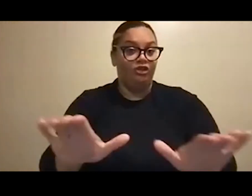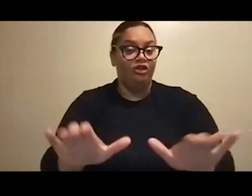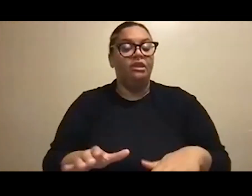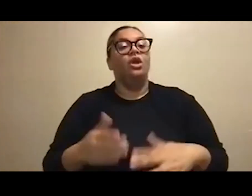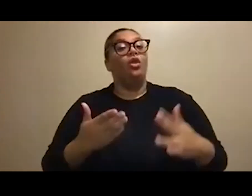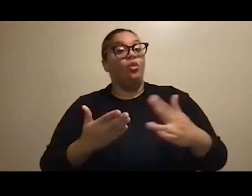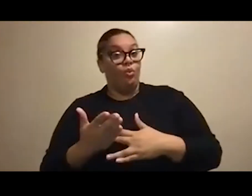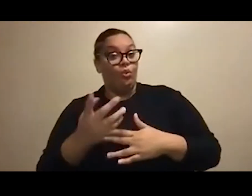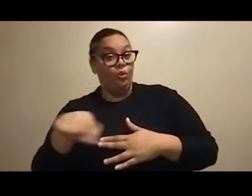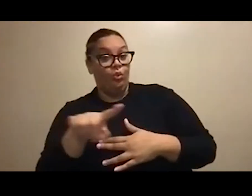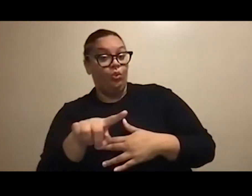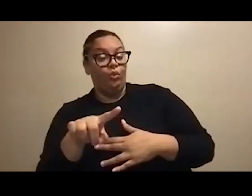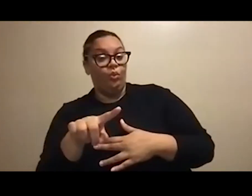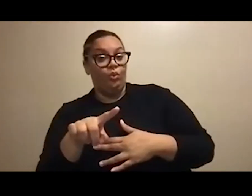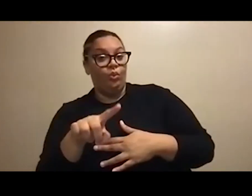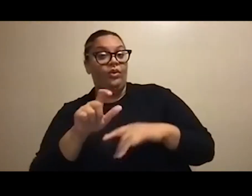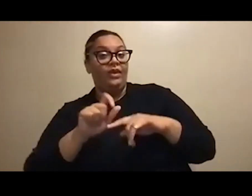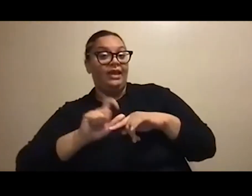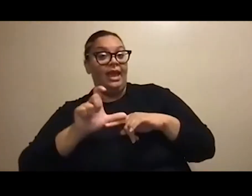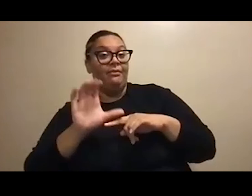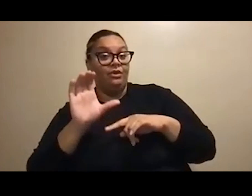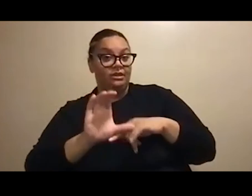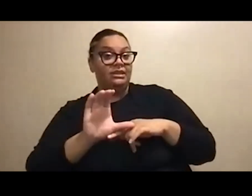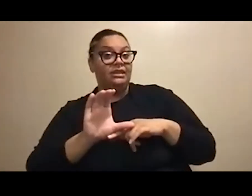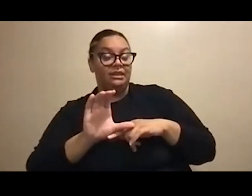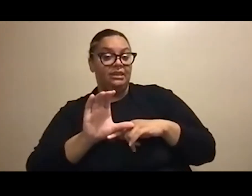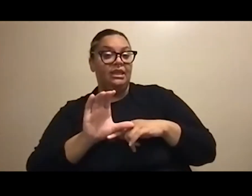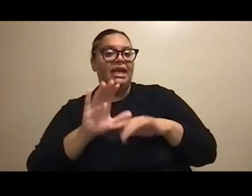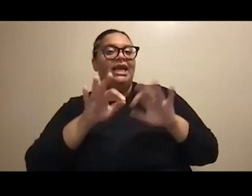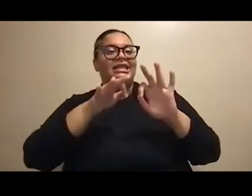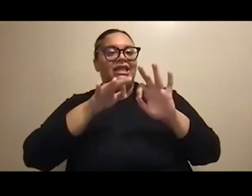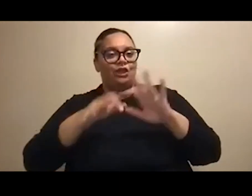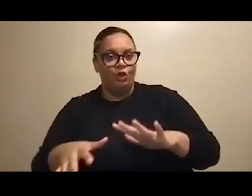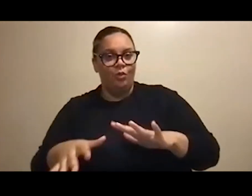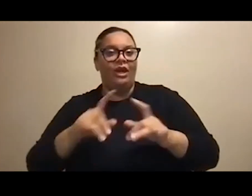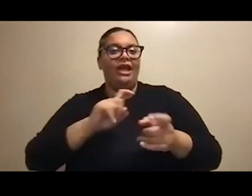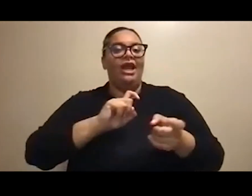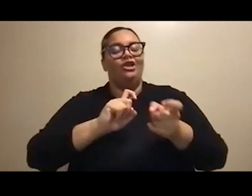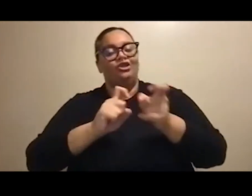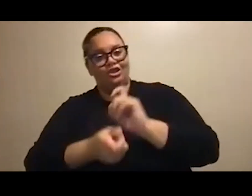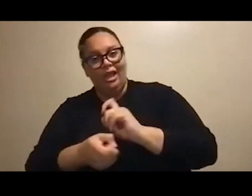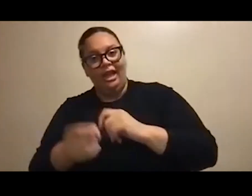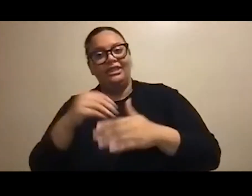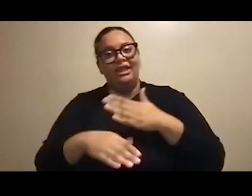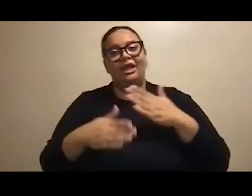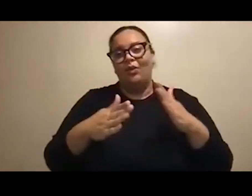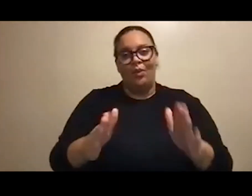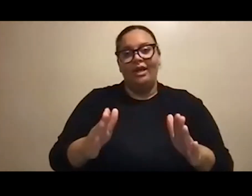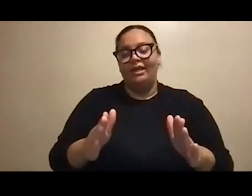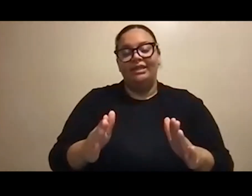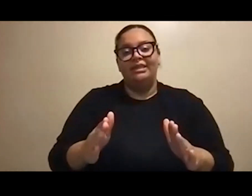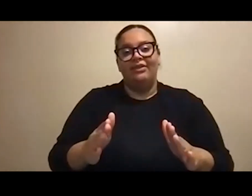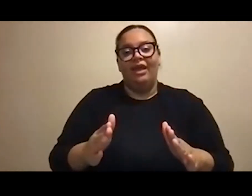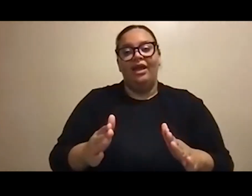which the capital C Constitution is interpreted and modified in ways that are in accord with